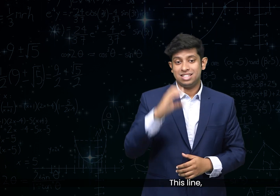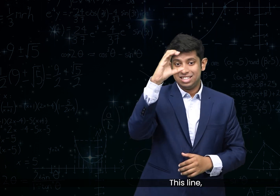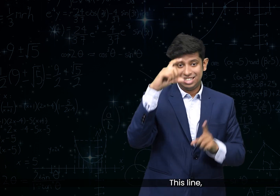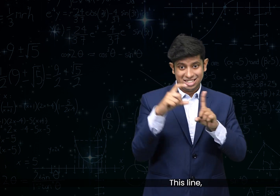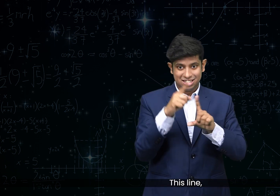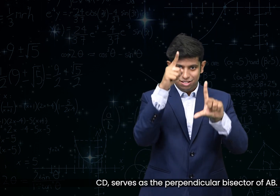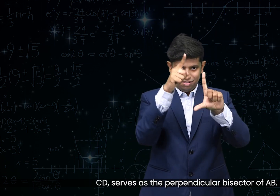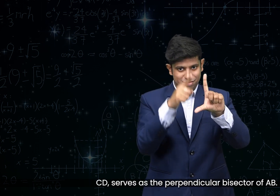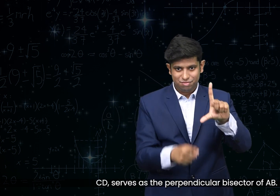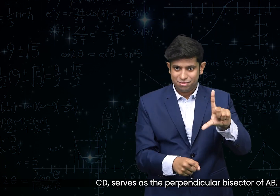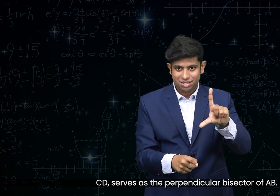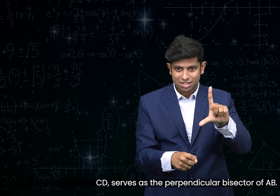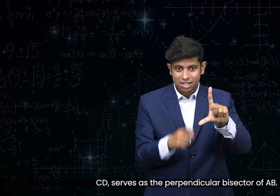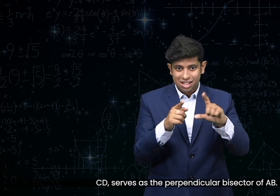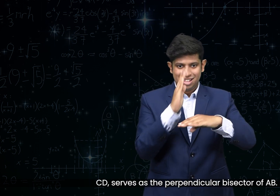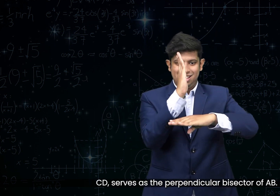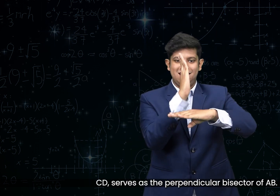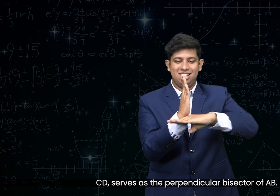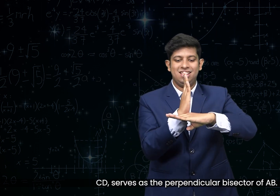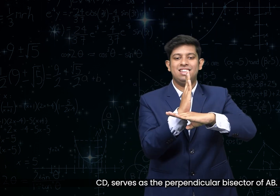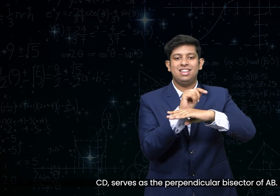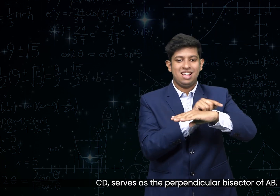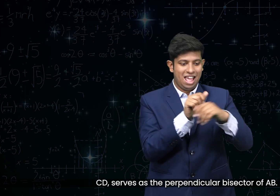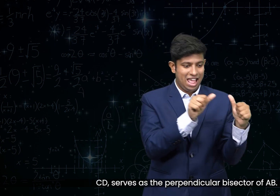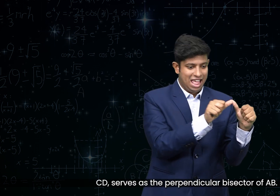This line CD serves as the perpendicular bisector of AB.